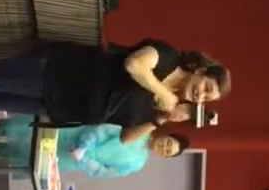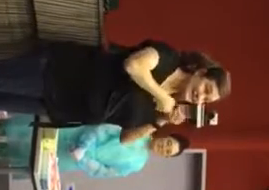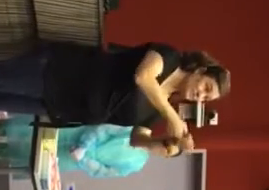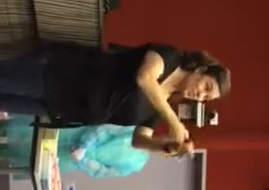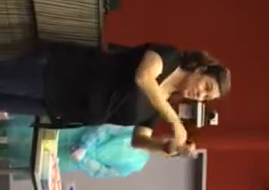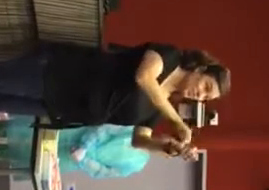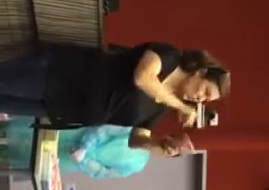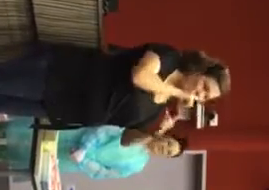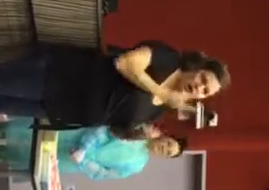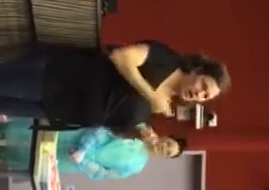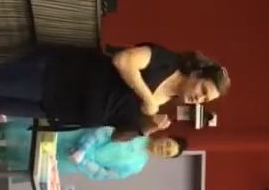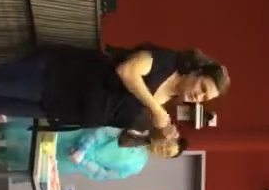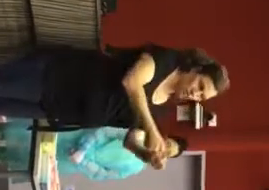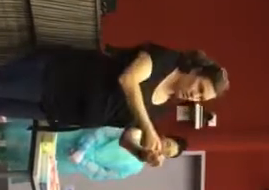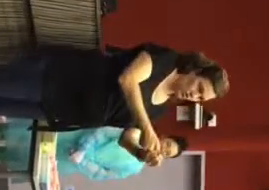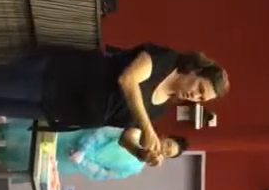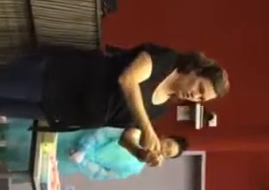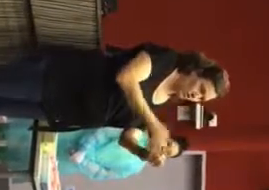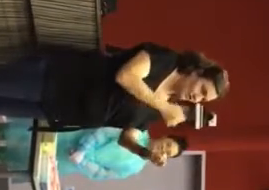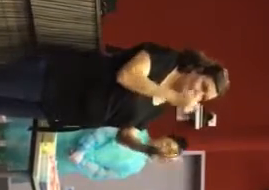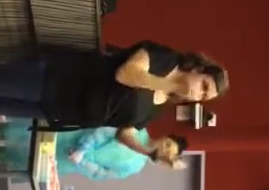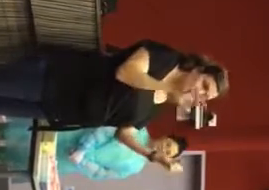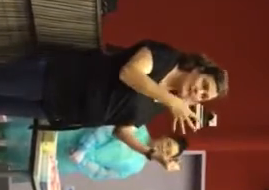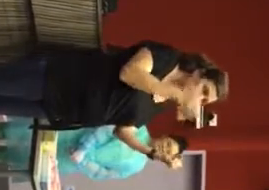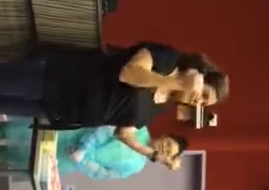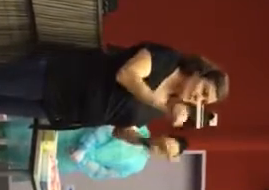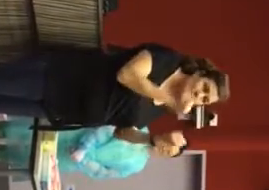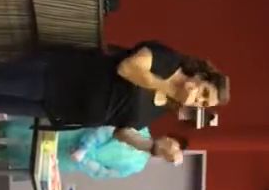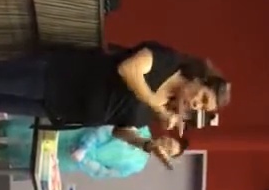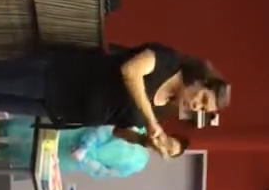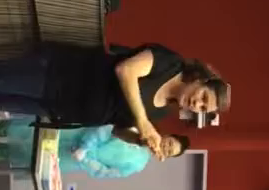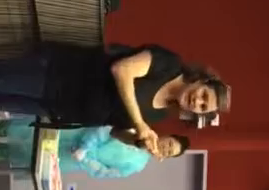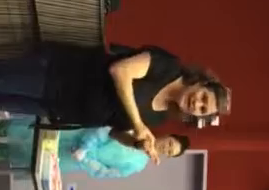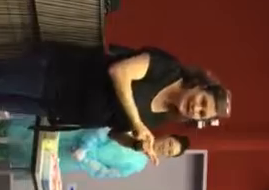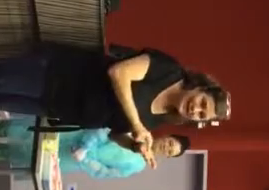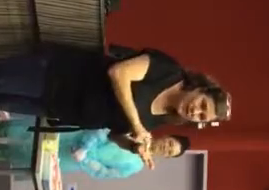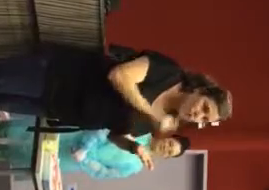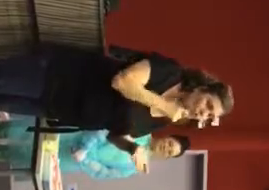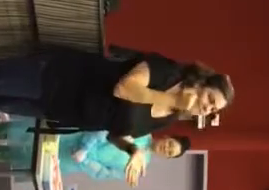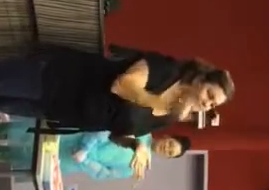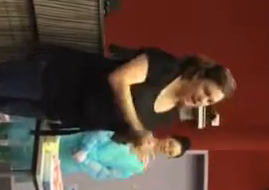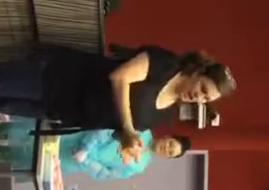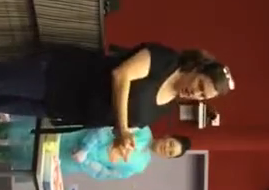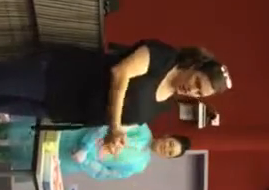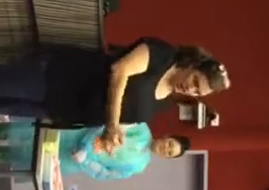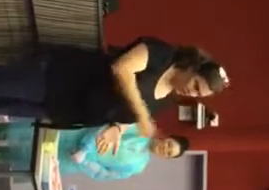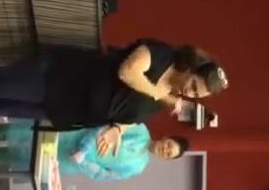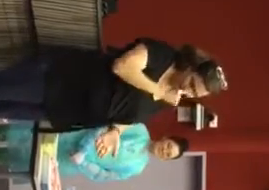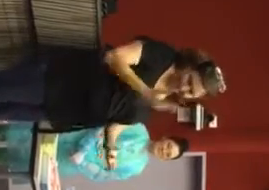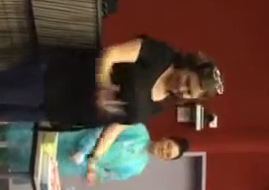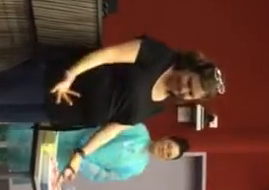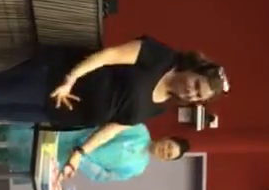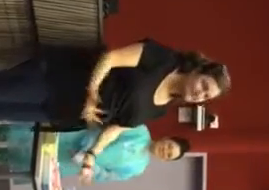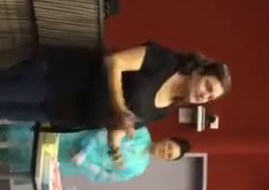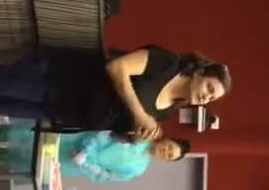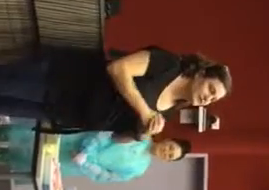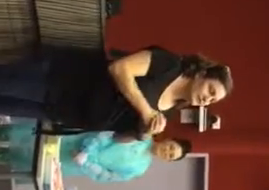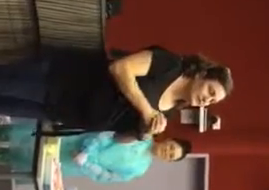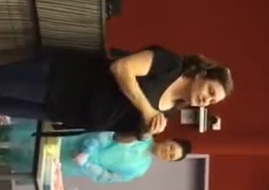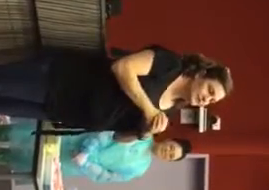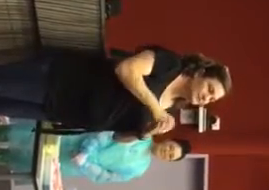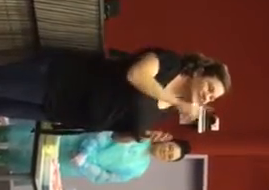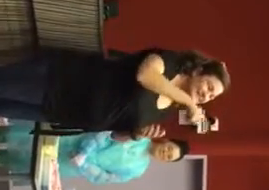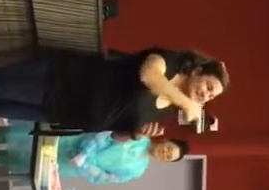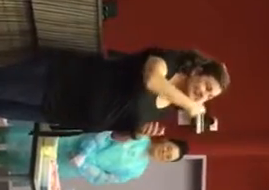implanted teeth. Because if the bone isn't strong enough to support it, it's going to fail. So that's when dentures,